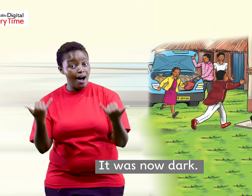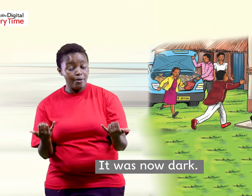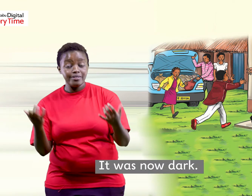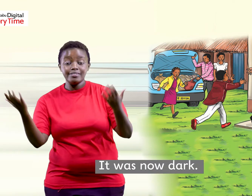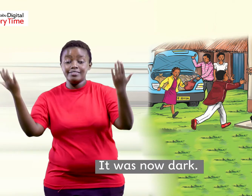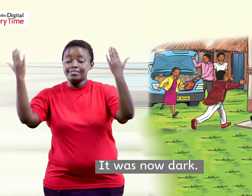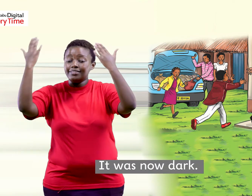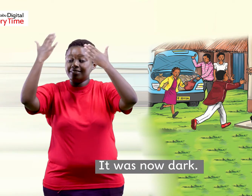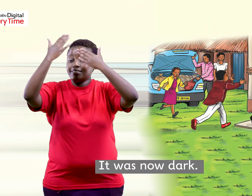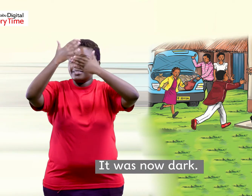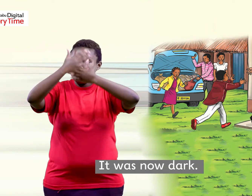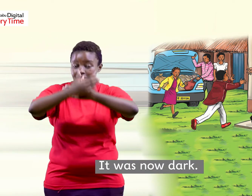It was now dark.